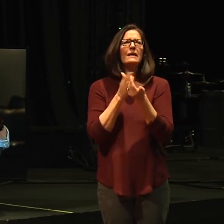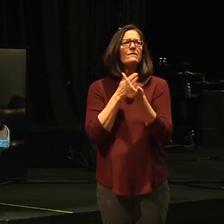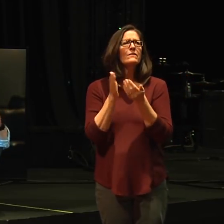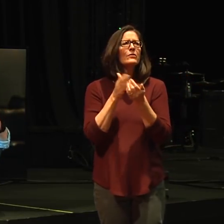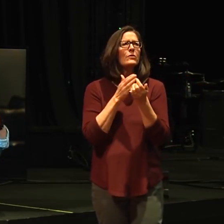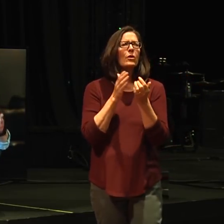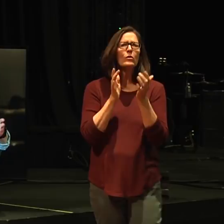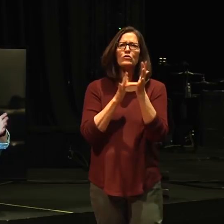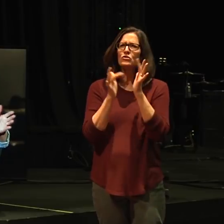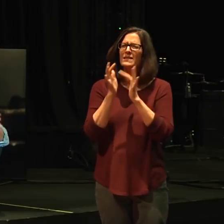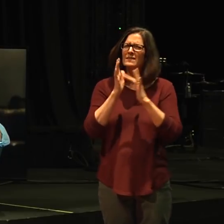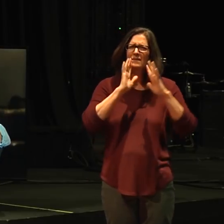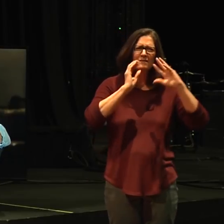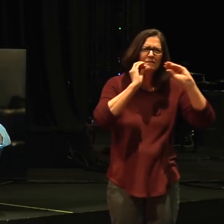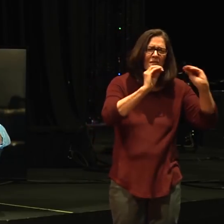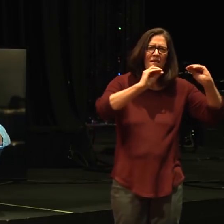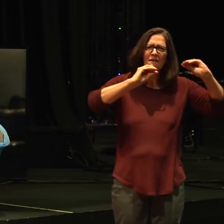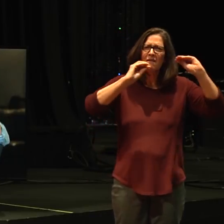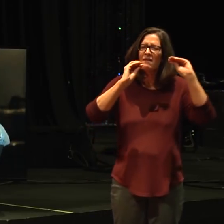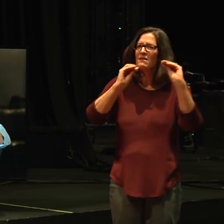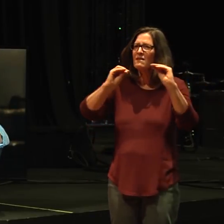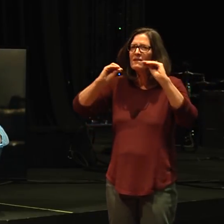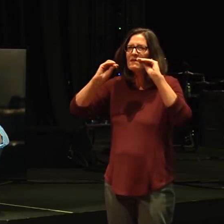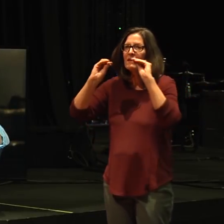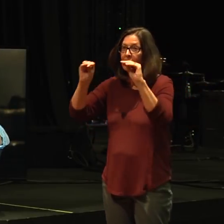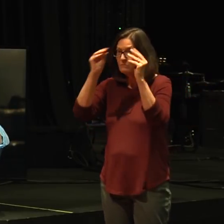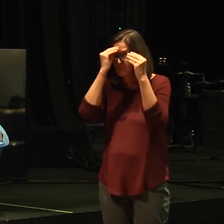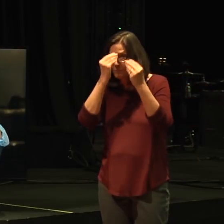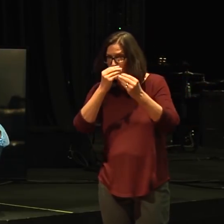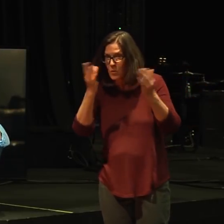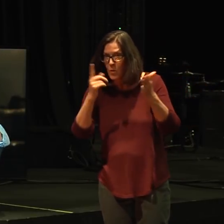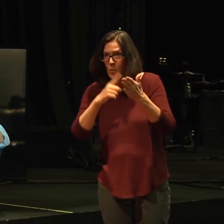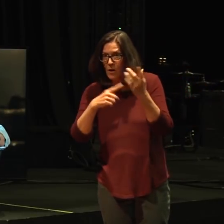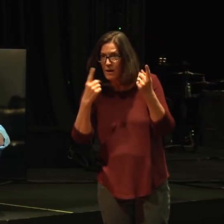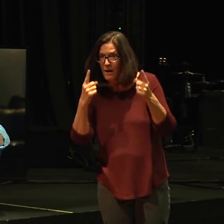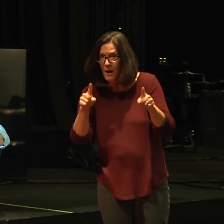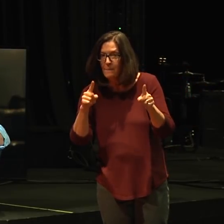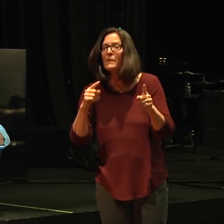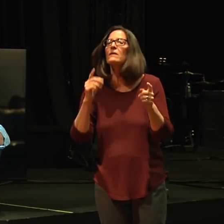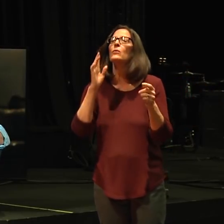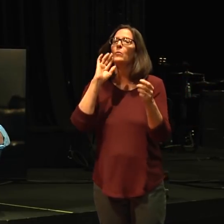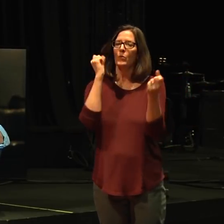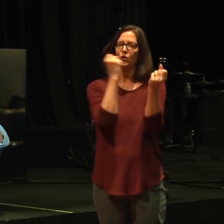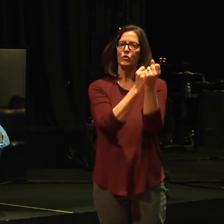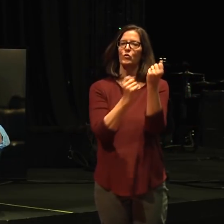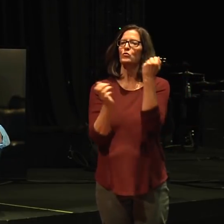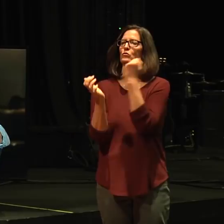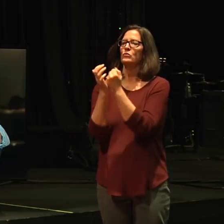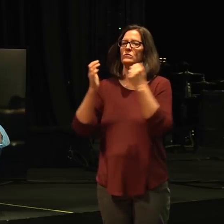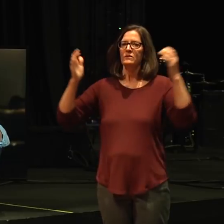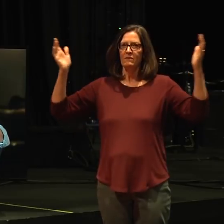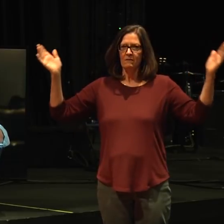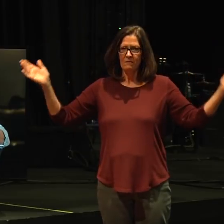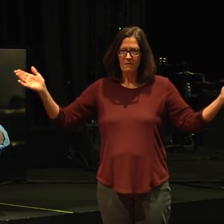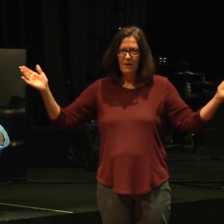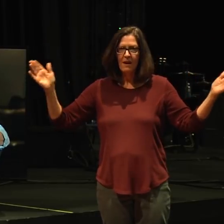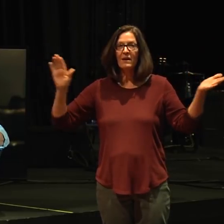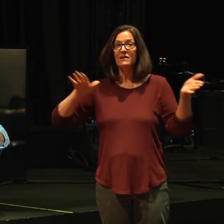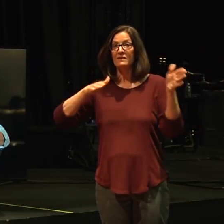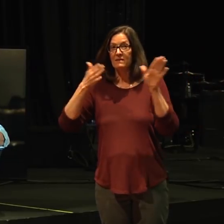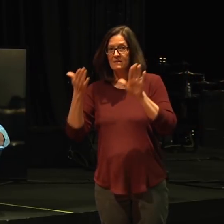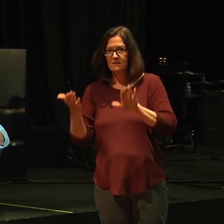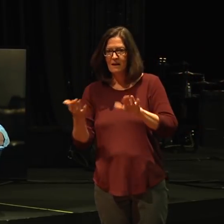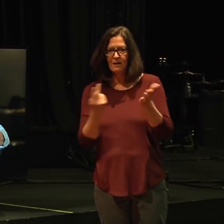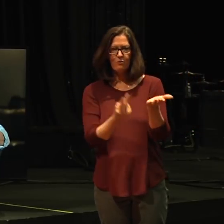and over and over and over and over for the past 3 years, let me tell you what's going to happen. I'm going to be crucified, but I will be raised from the dead on the third